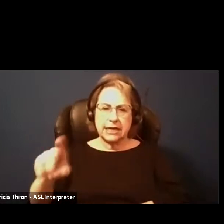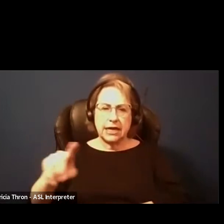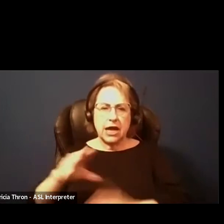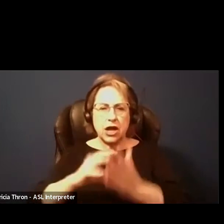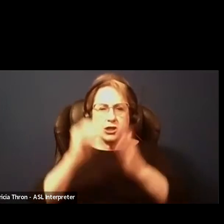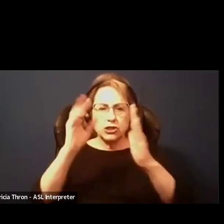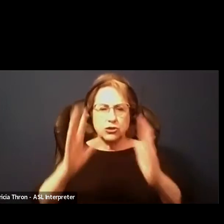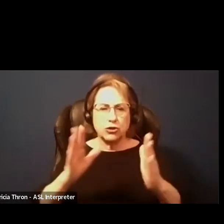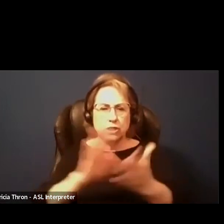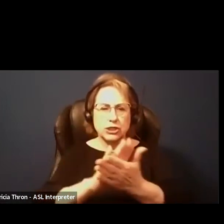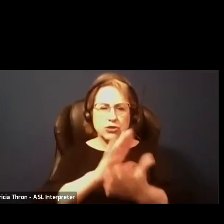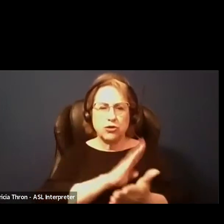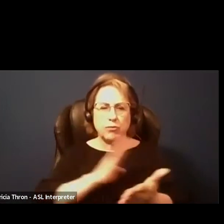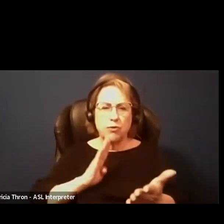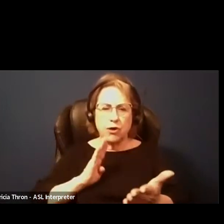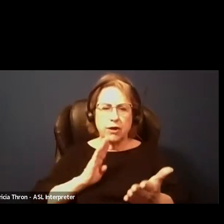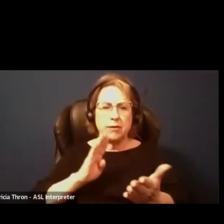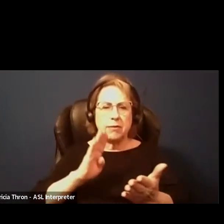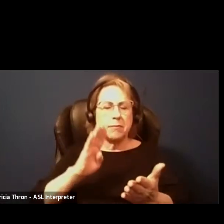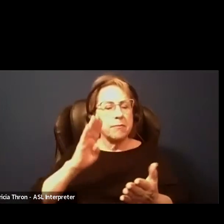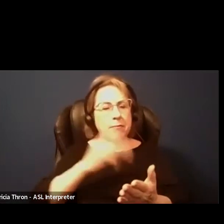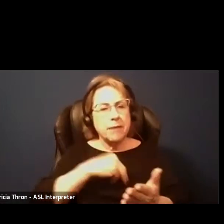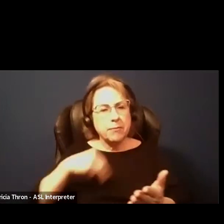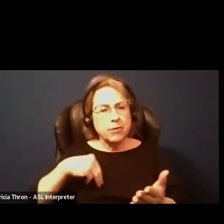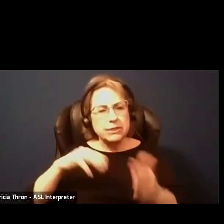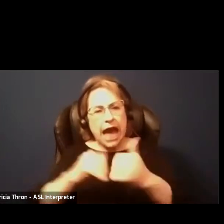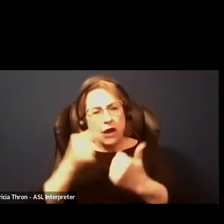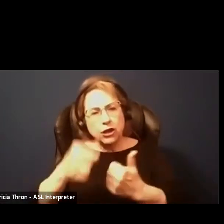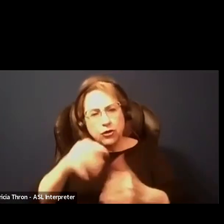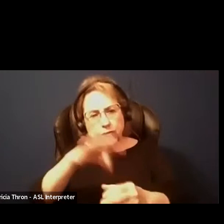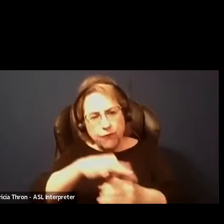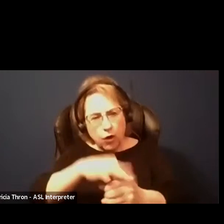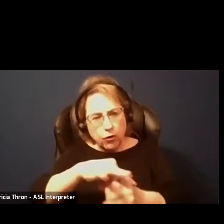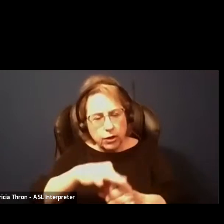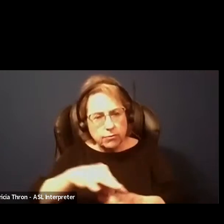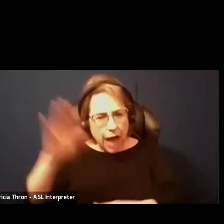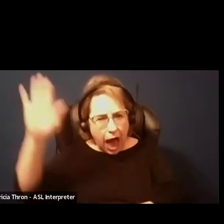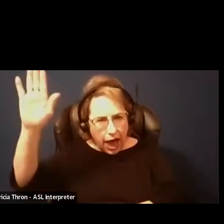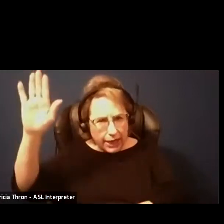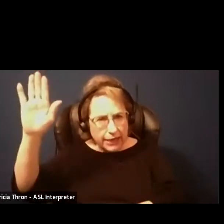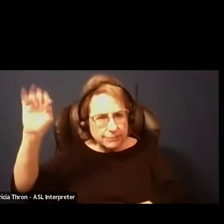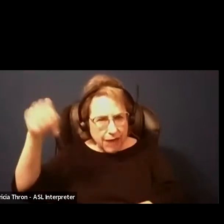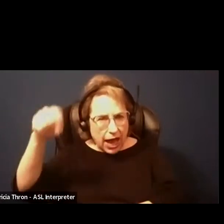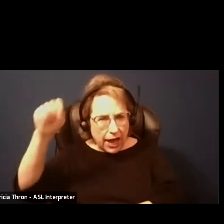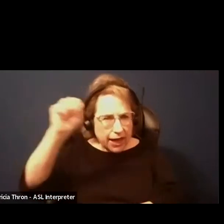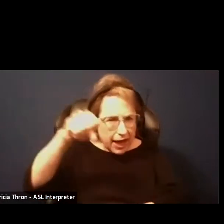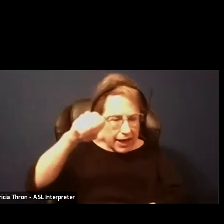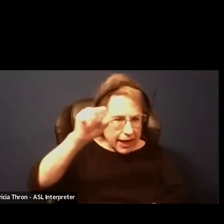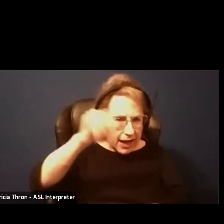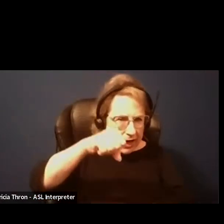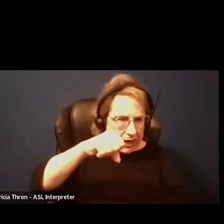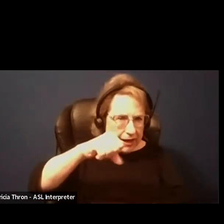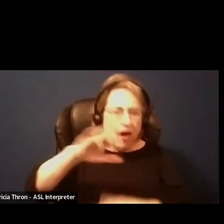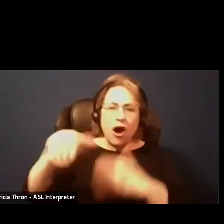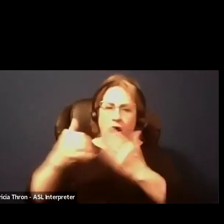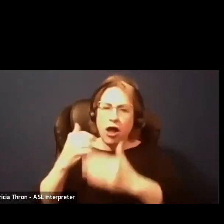board members, how do you vote? Aye. Aye. Okay. The rest of us, how do we vote? Aye.